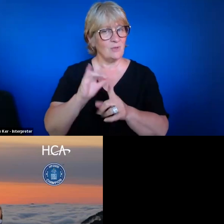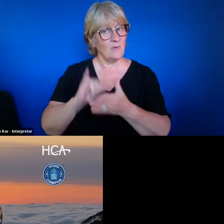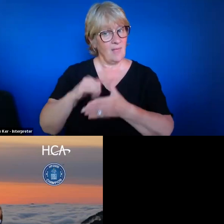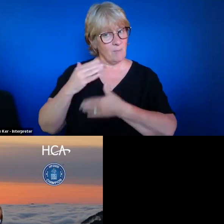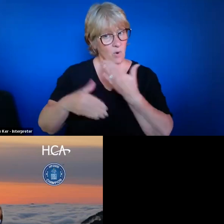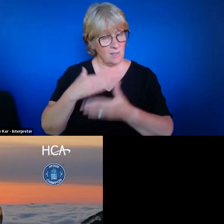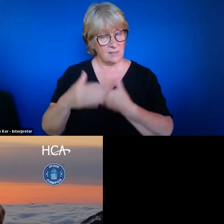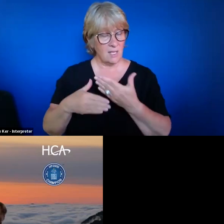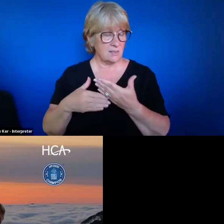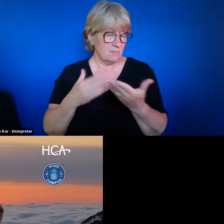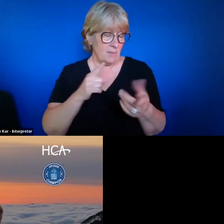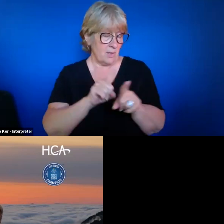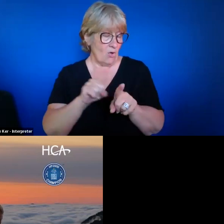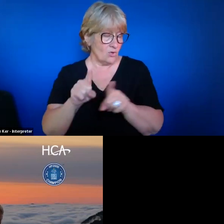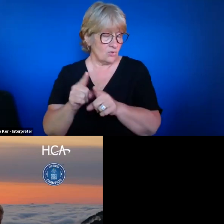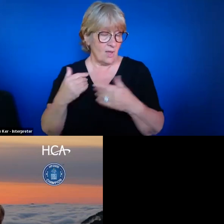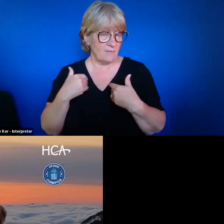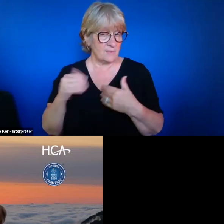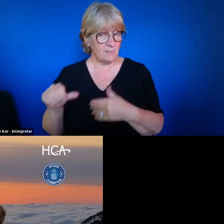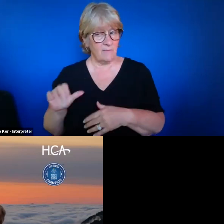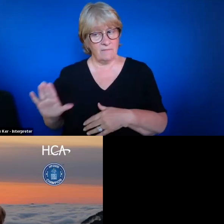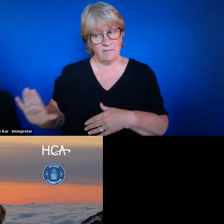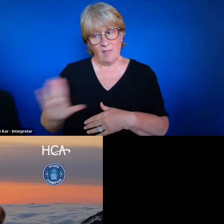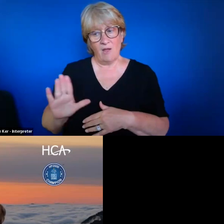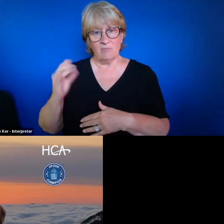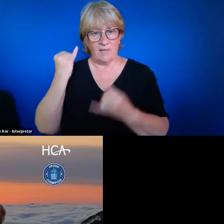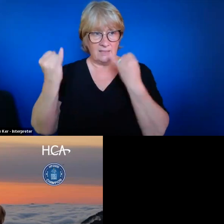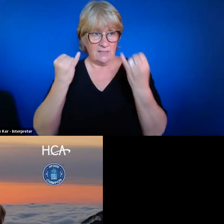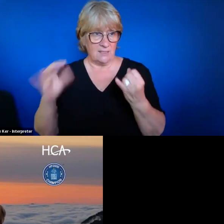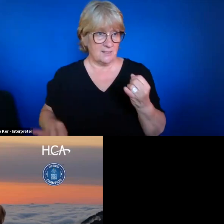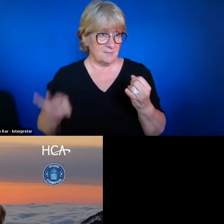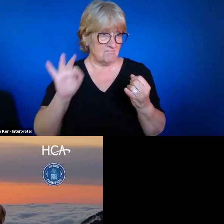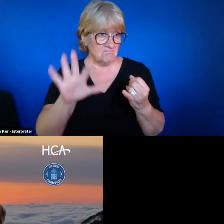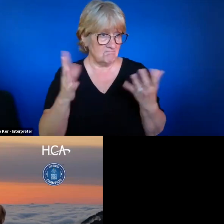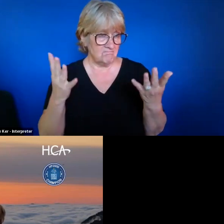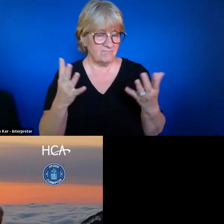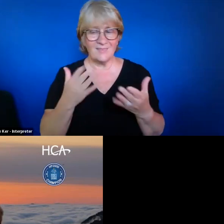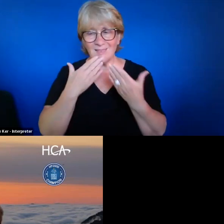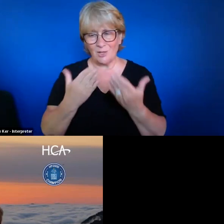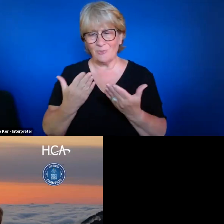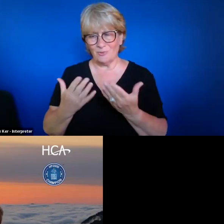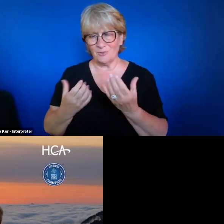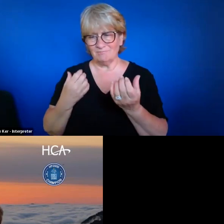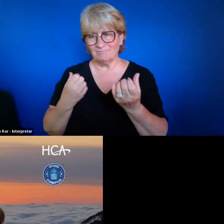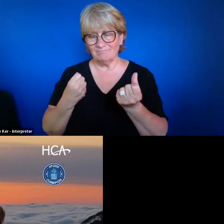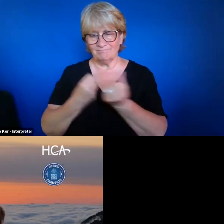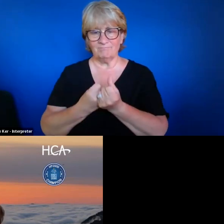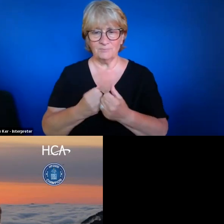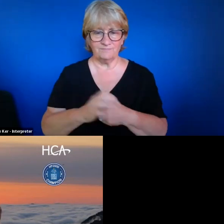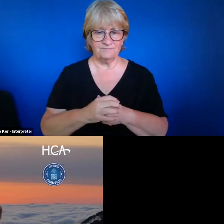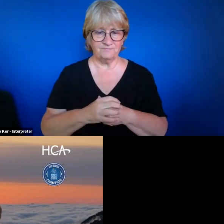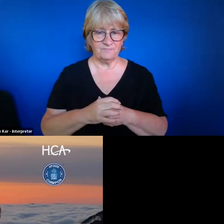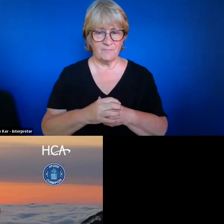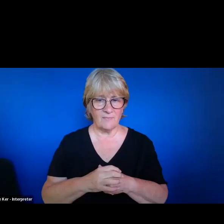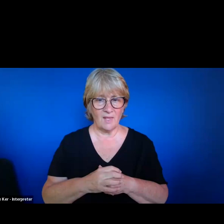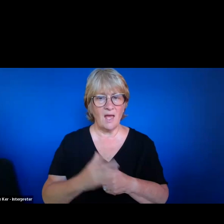might also have some ideas. So thank you for jumping in so quickly with your team. Thank you. I